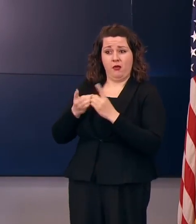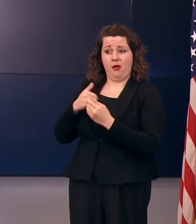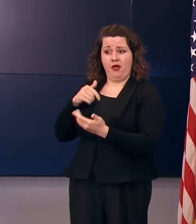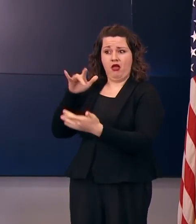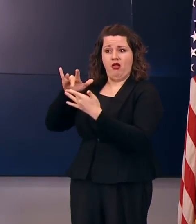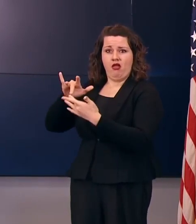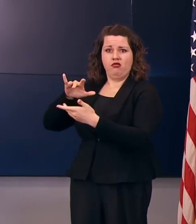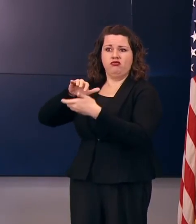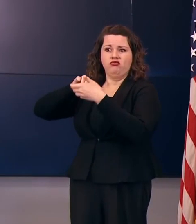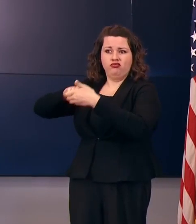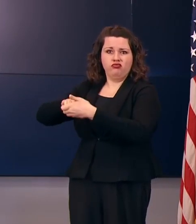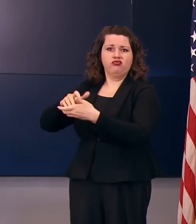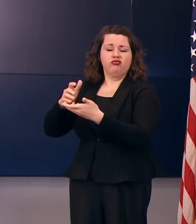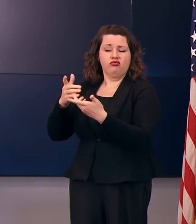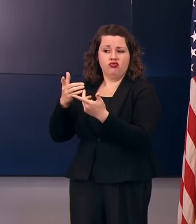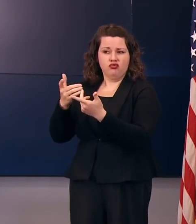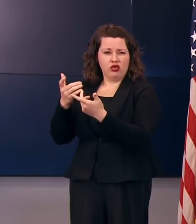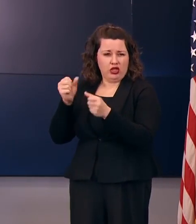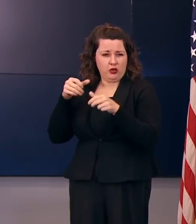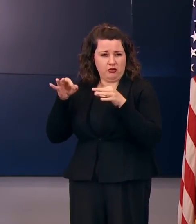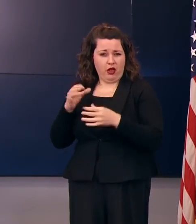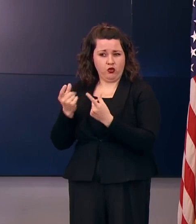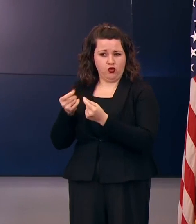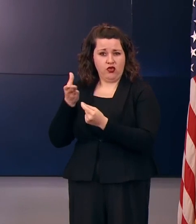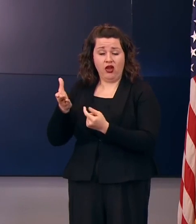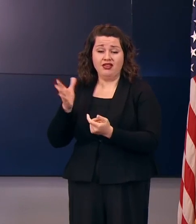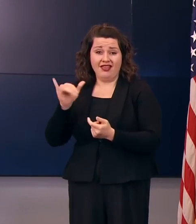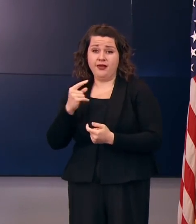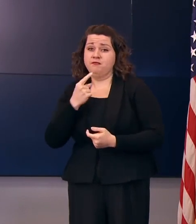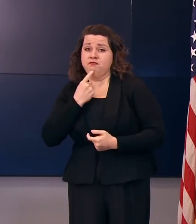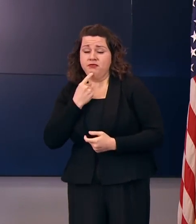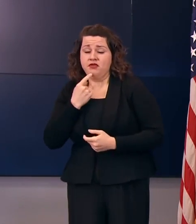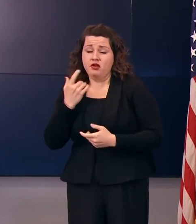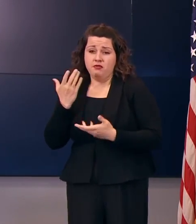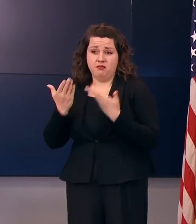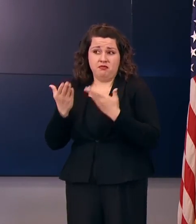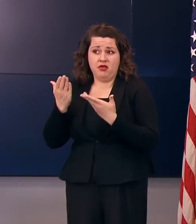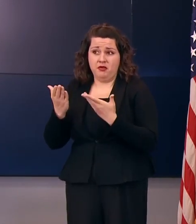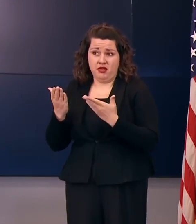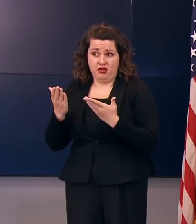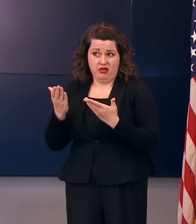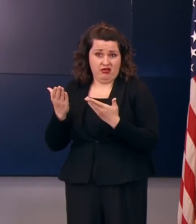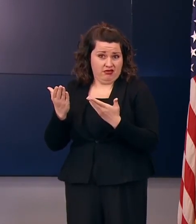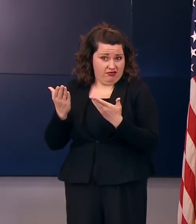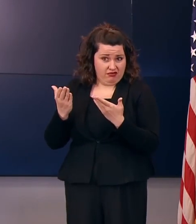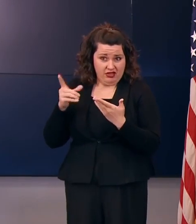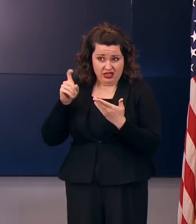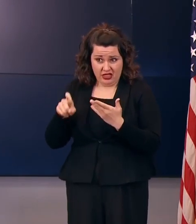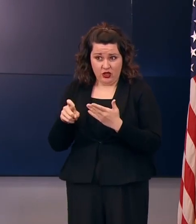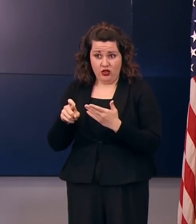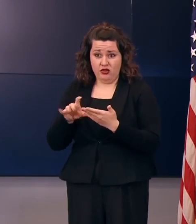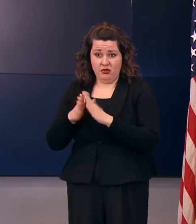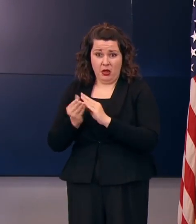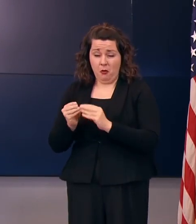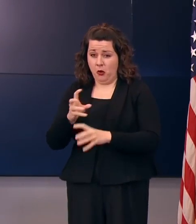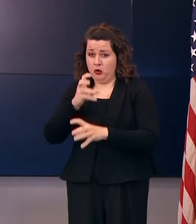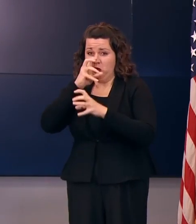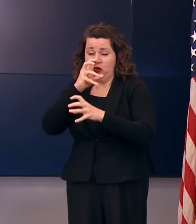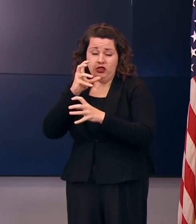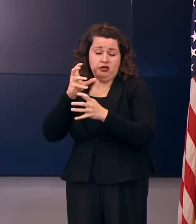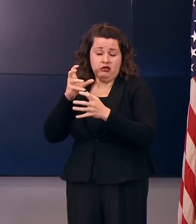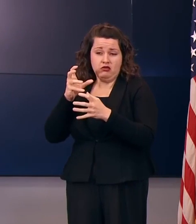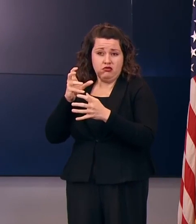what's being done there? And is this severe enough? Are you going to have to look at more serious recommendations or steps to